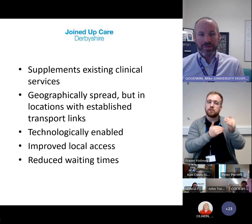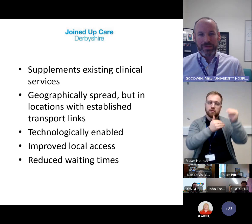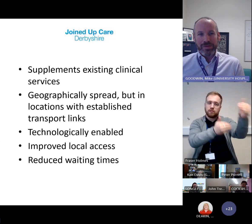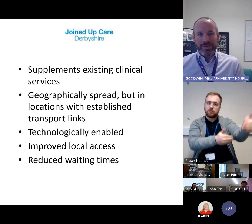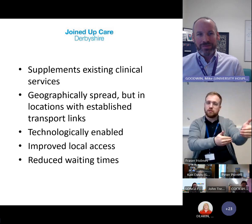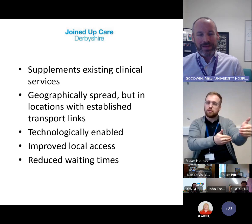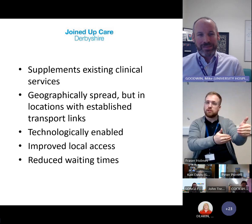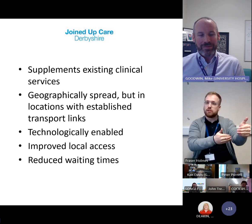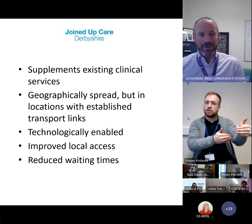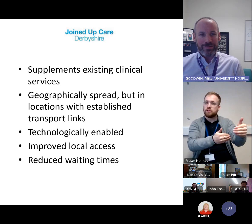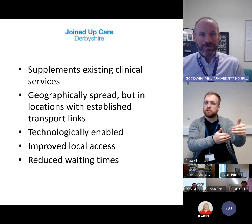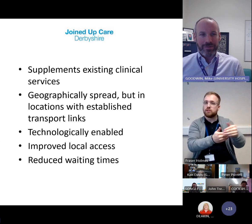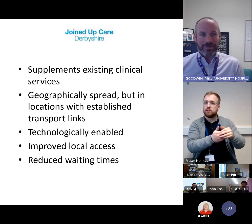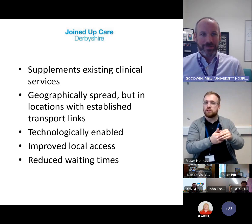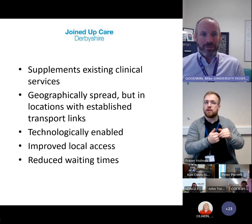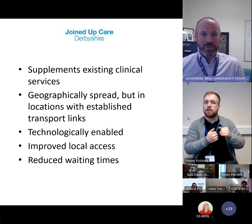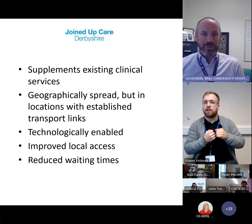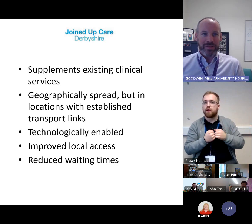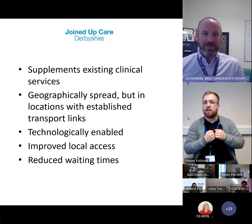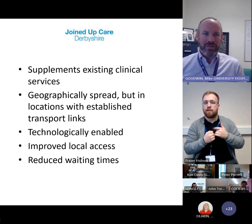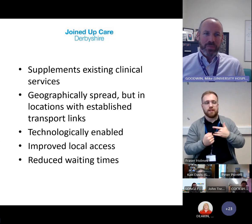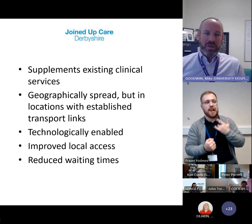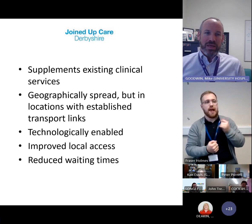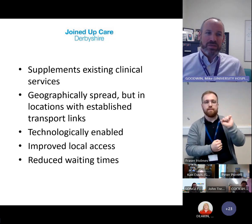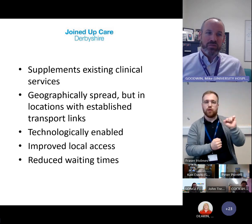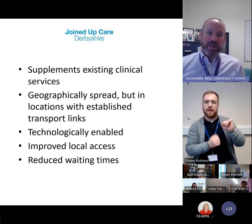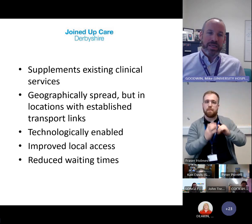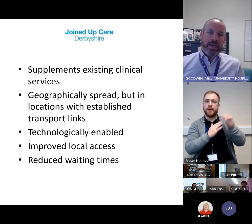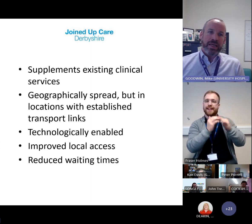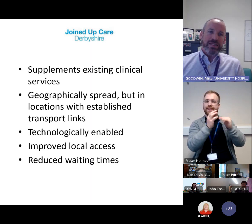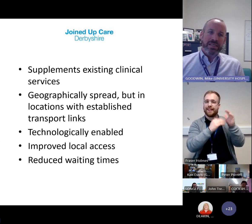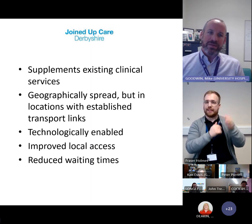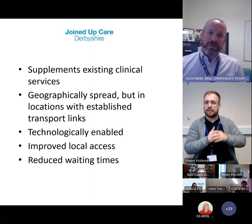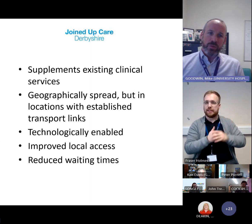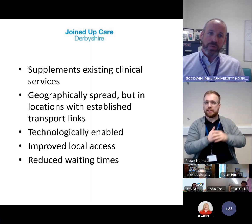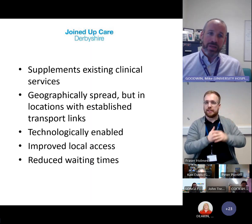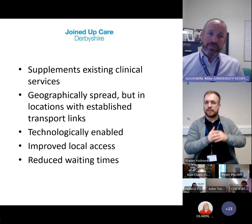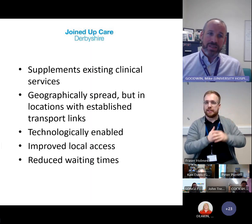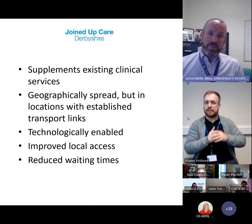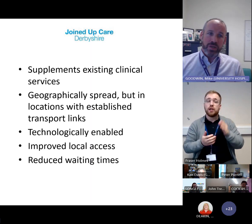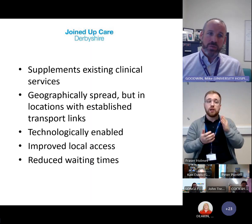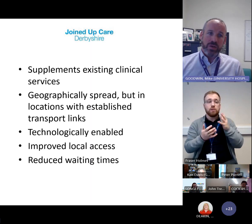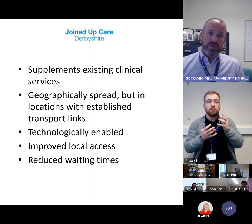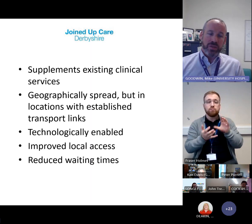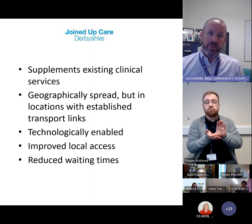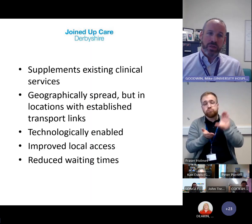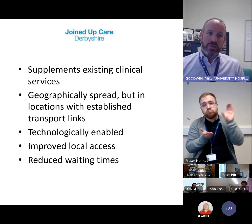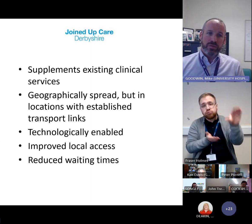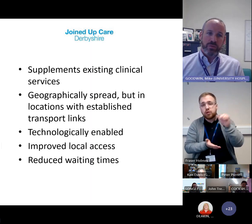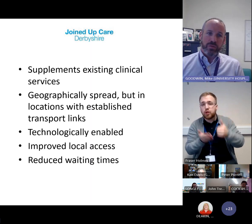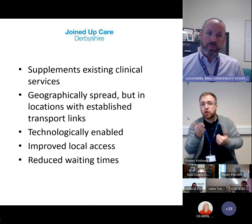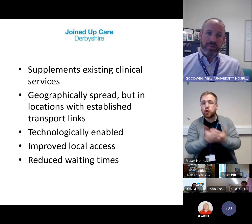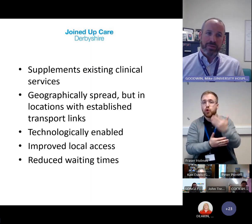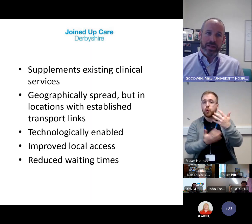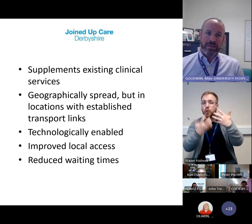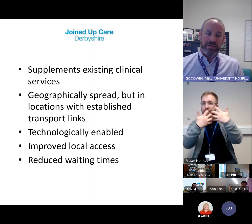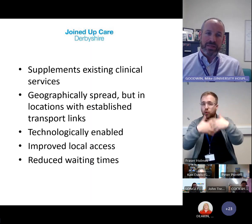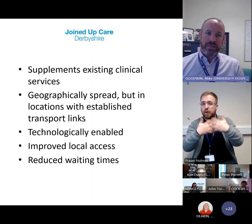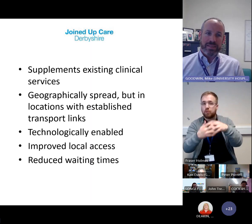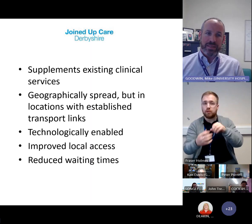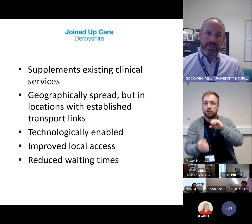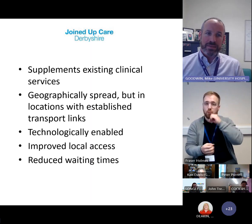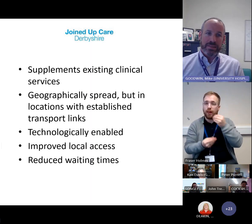of phase of the life of those buildings. It is really extensive equipment investment as well, so I'll talk to you about